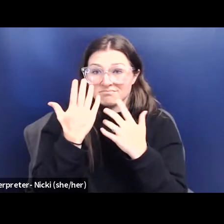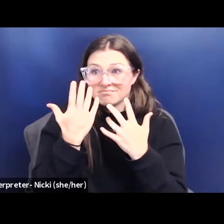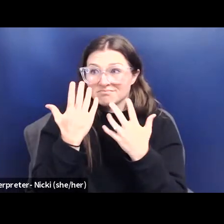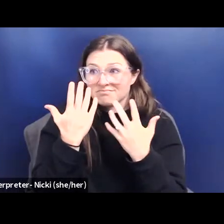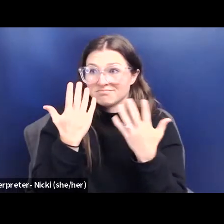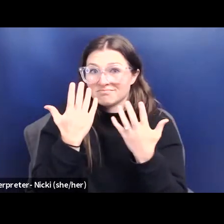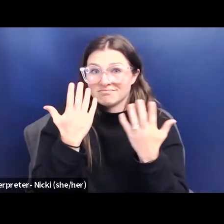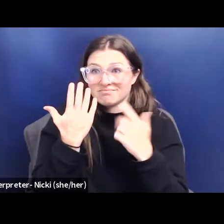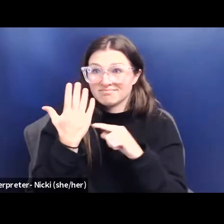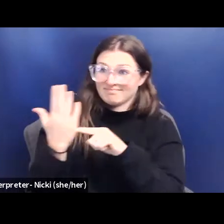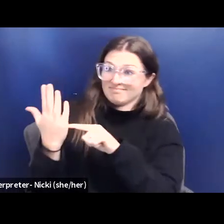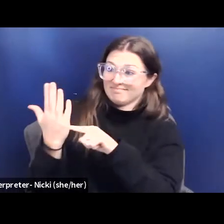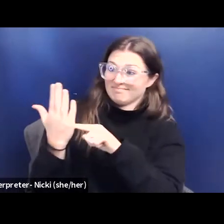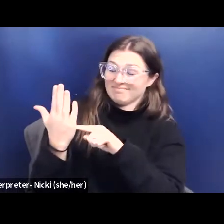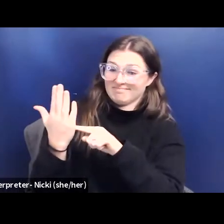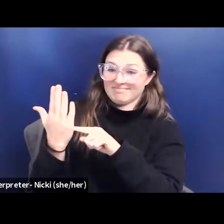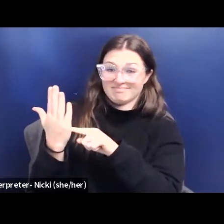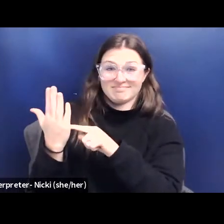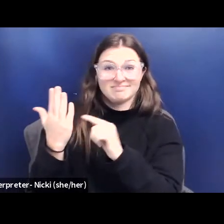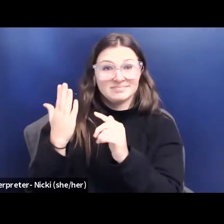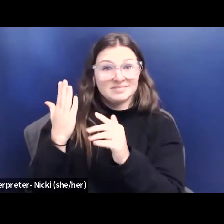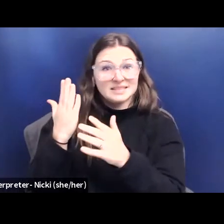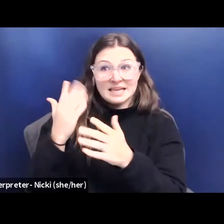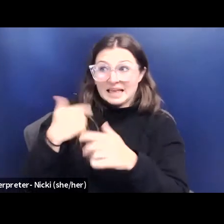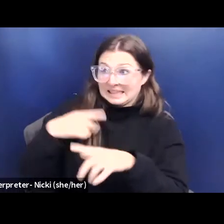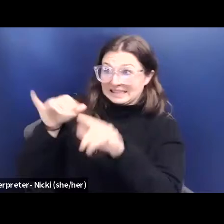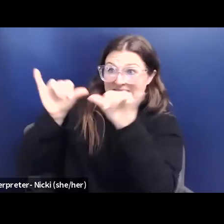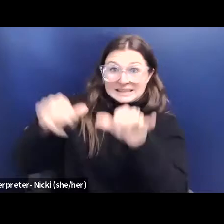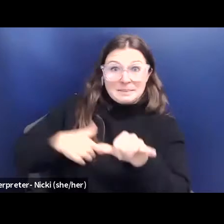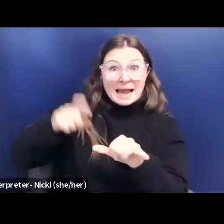that some of what you need the system to do is not